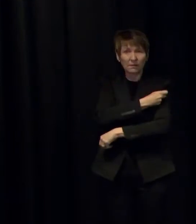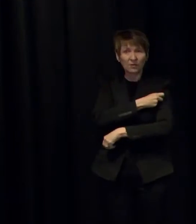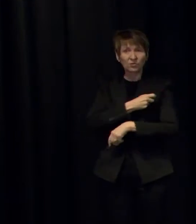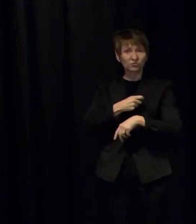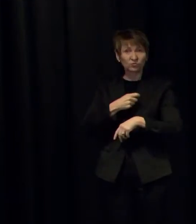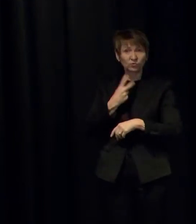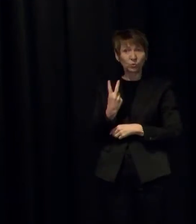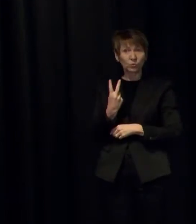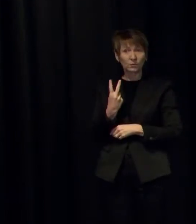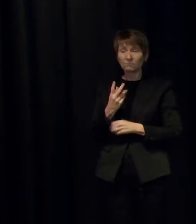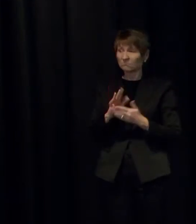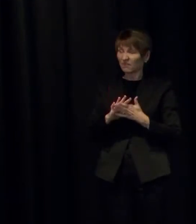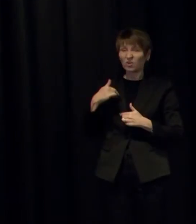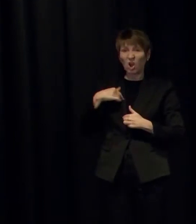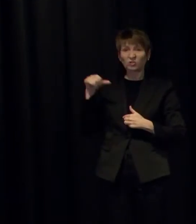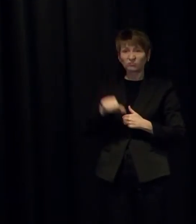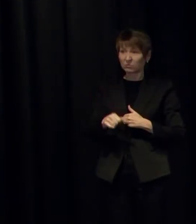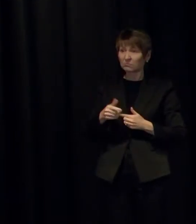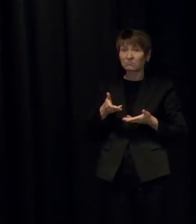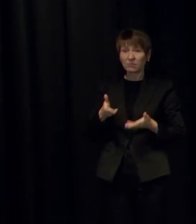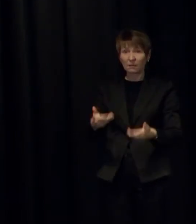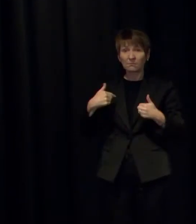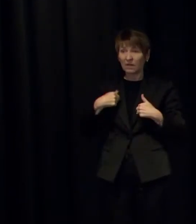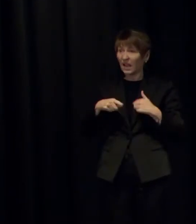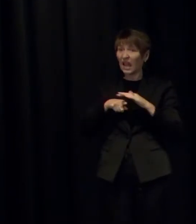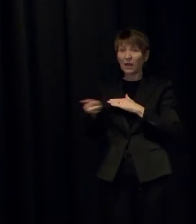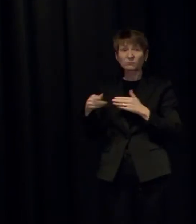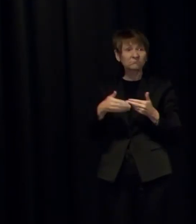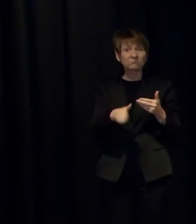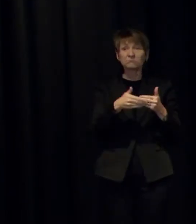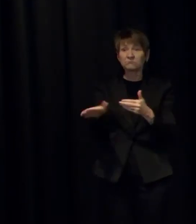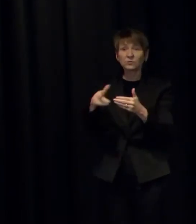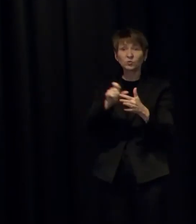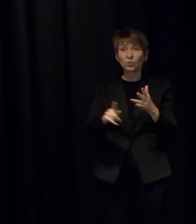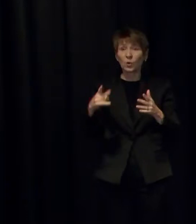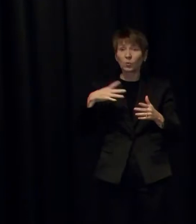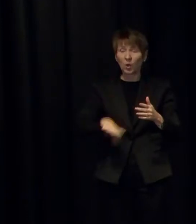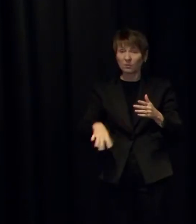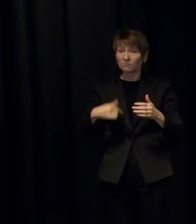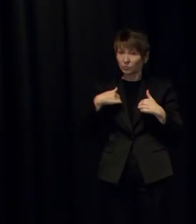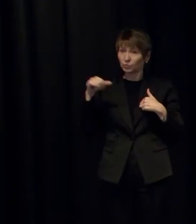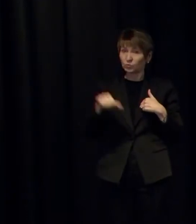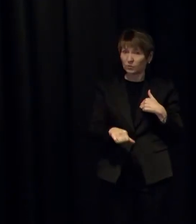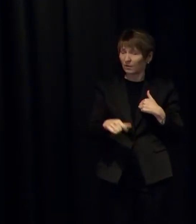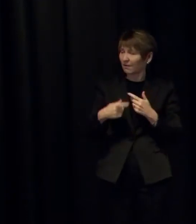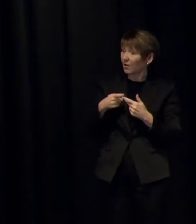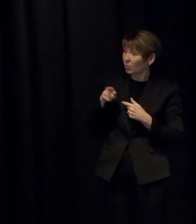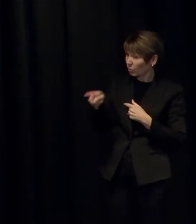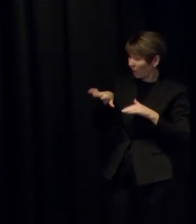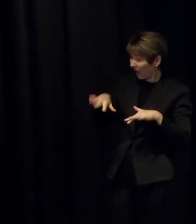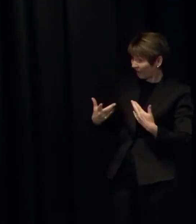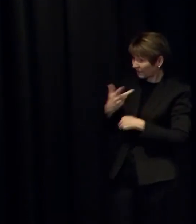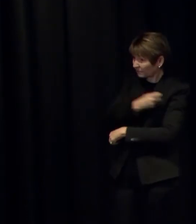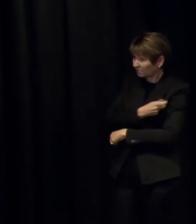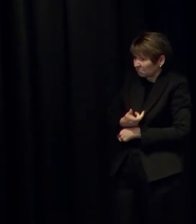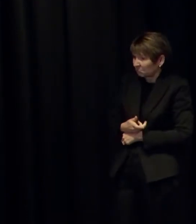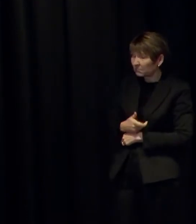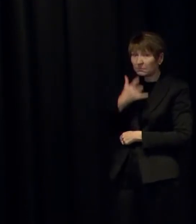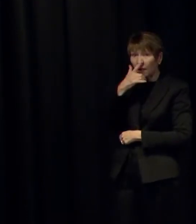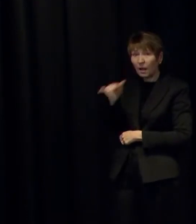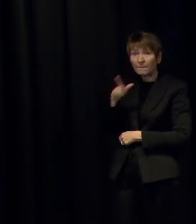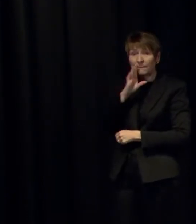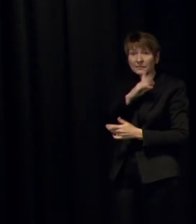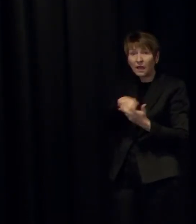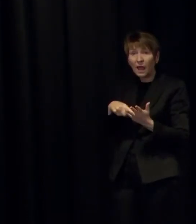We're talking about a vaccinated economy where there'll be significant access to services and access to entertainment and